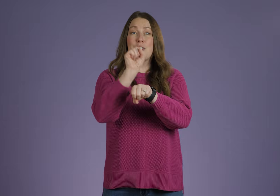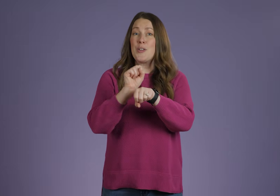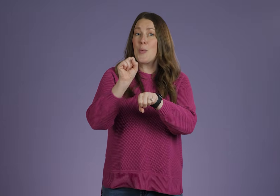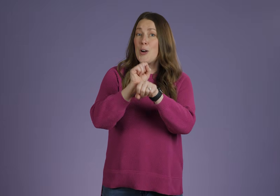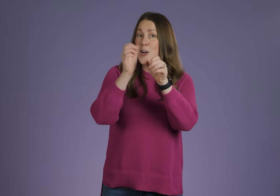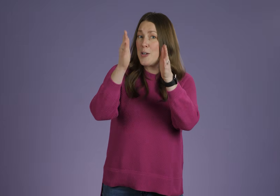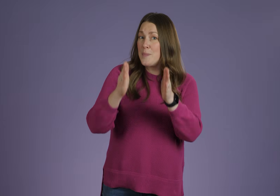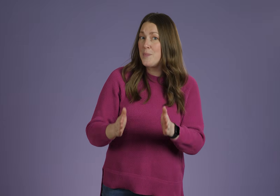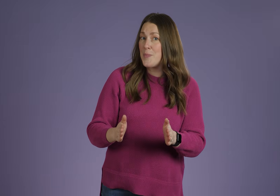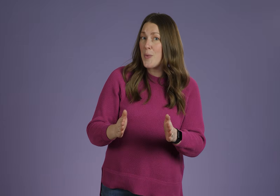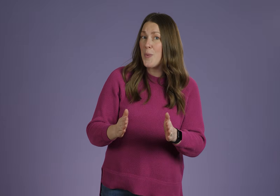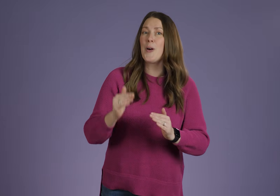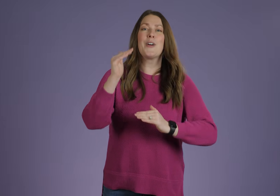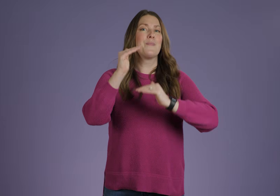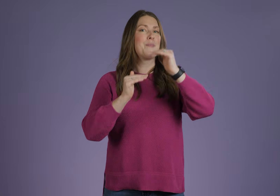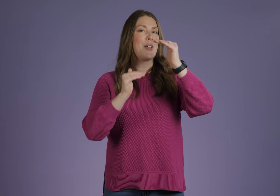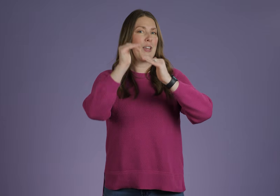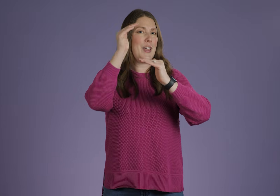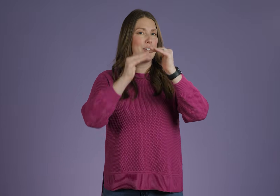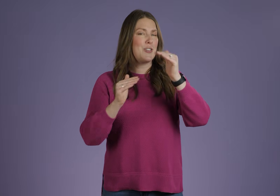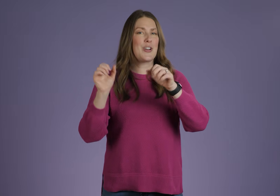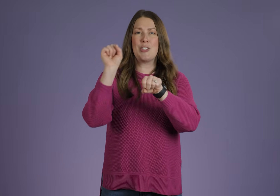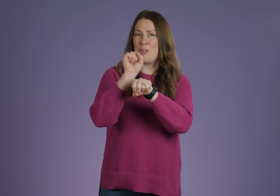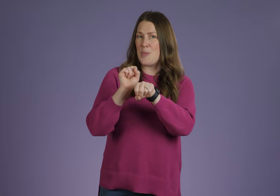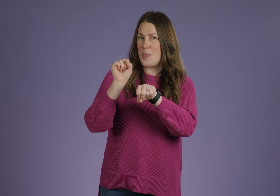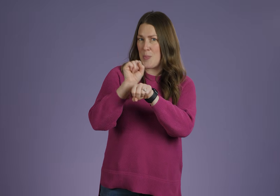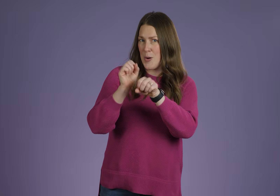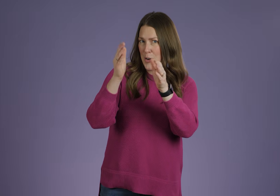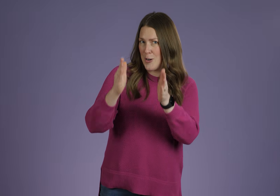Construction worker or construction worker.